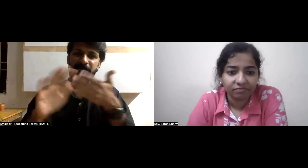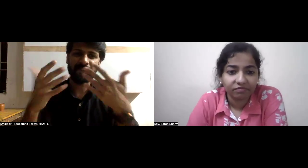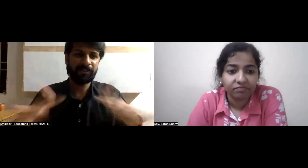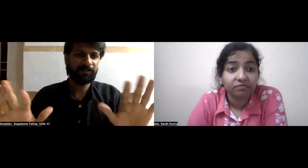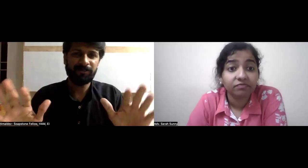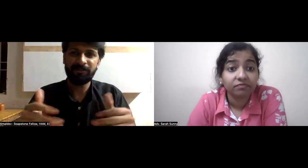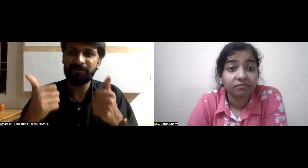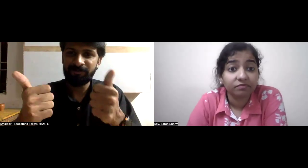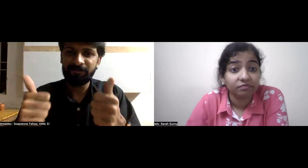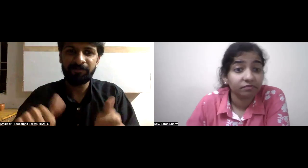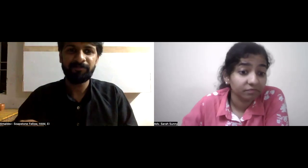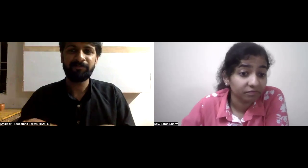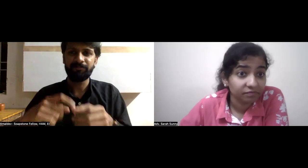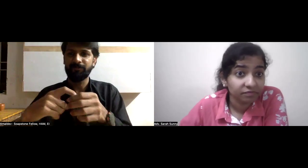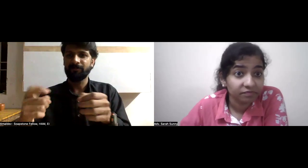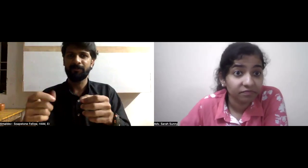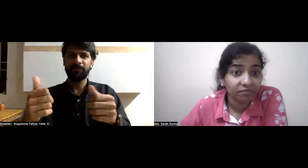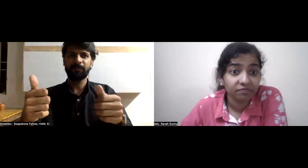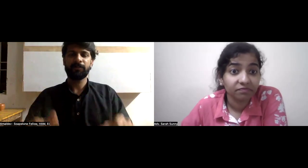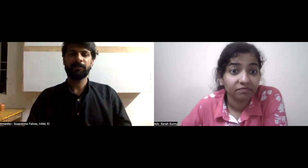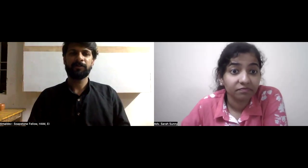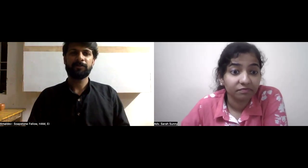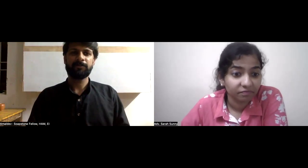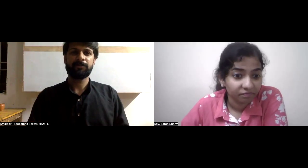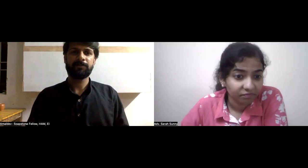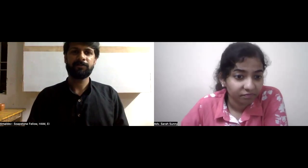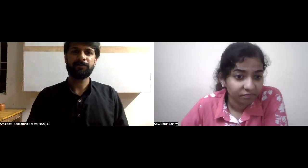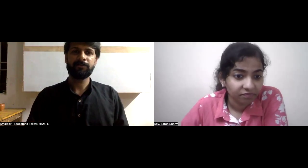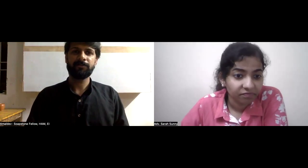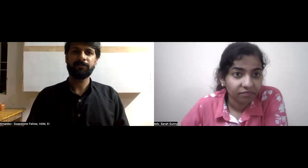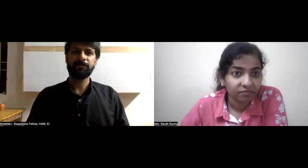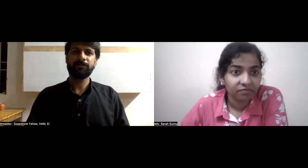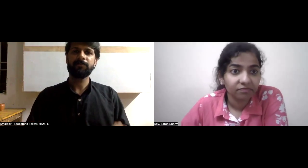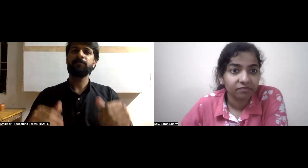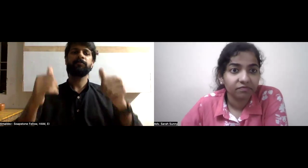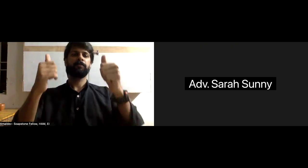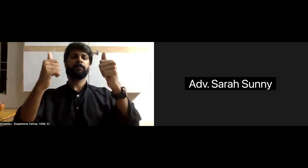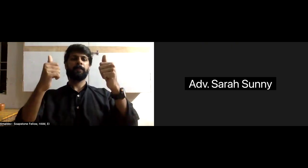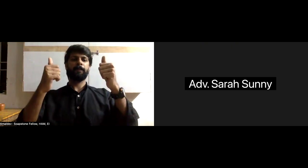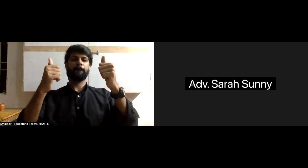the Supreme Court. So thank you very much for your time.